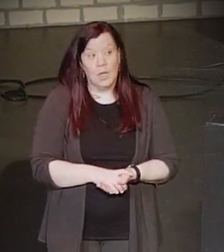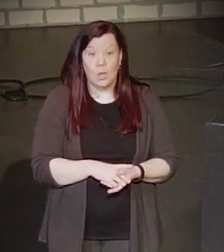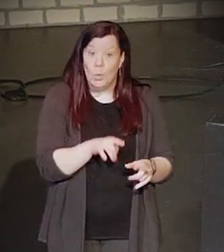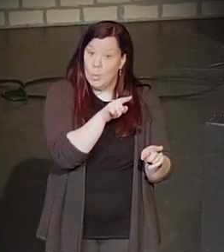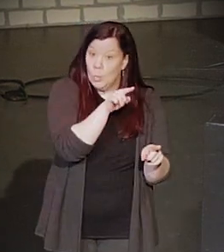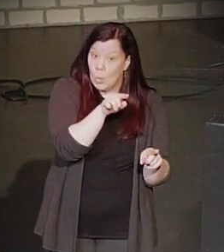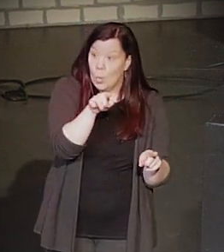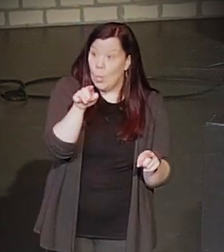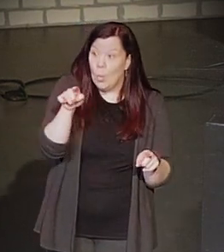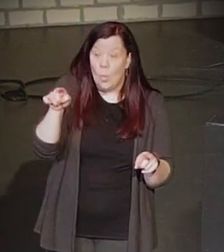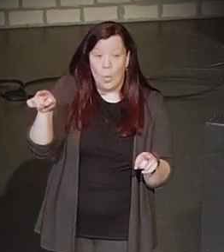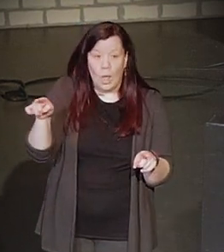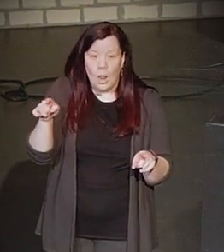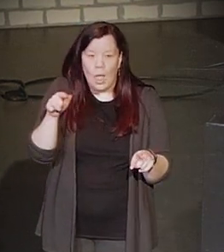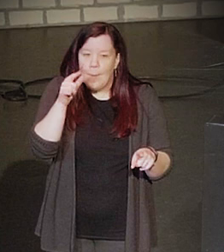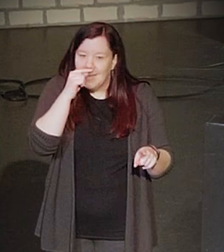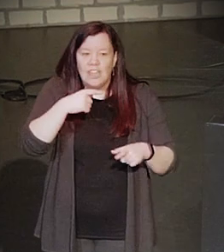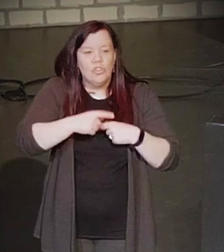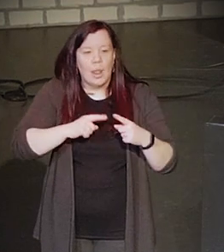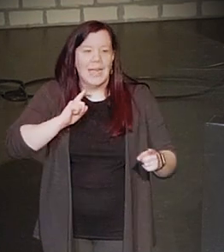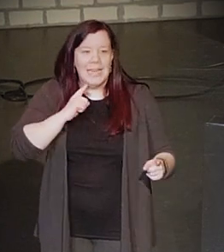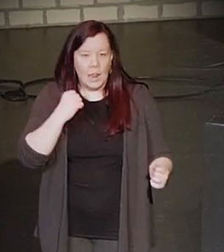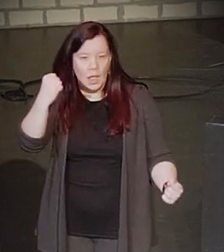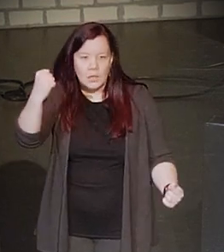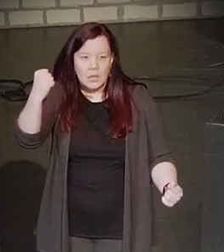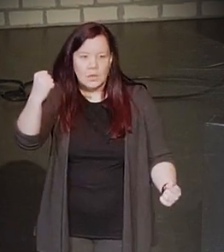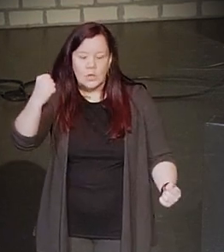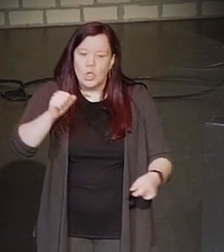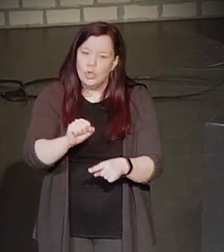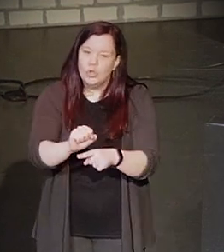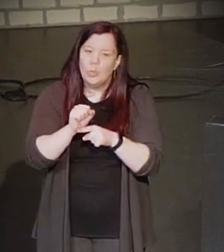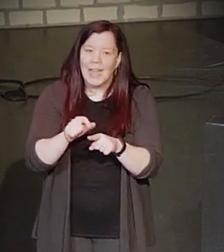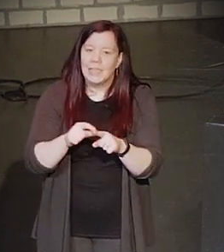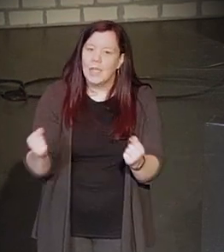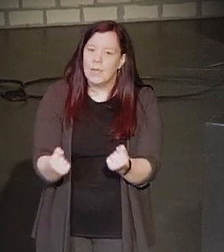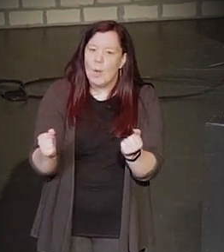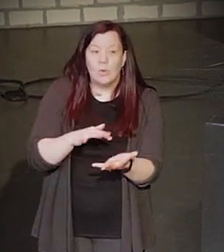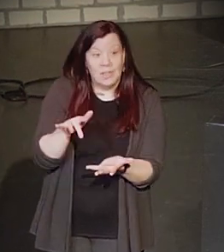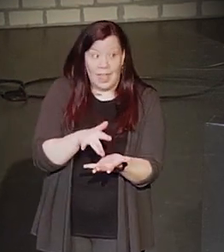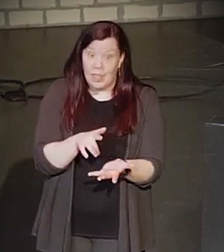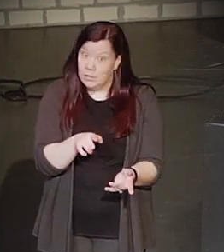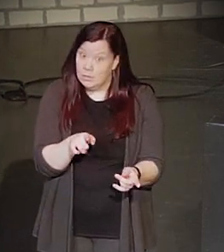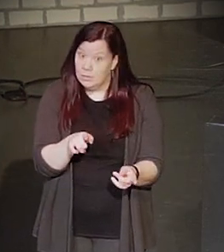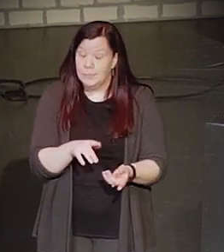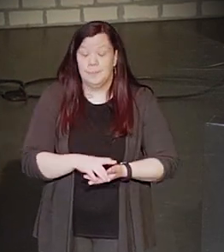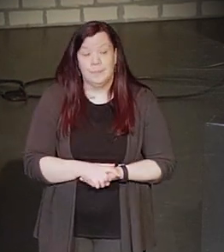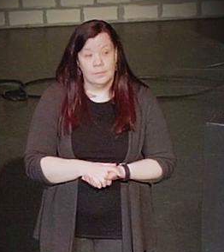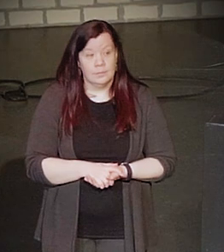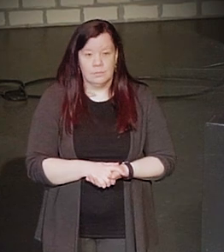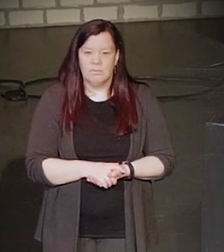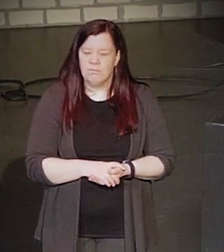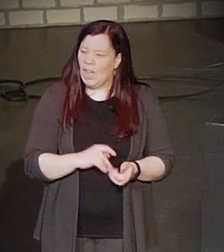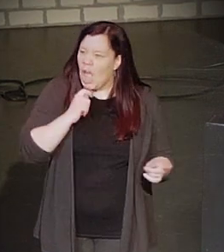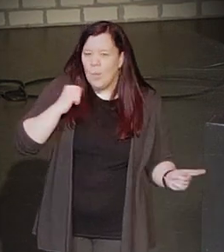all potential killers in the democracy of Athens in the 4th century BCE. You would